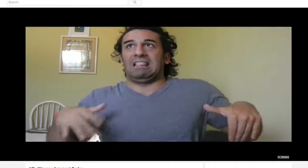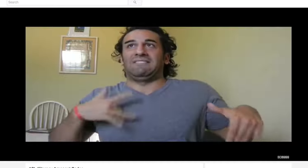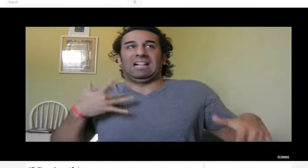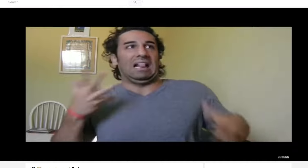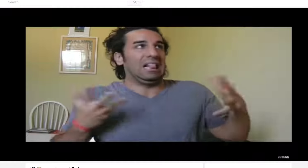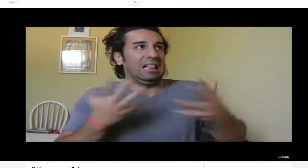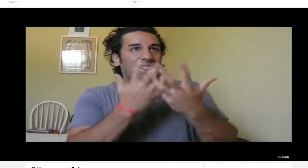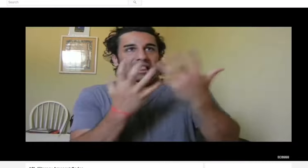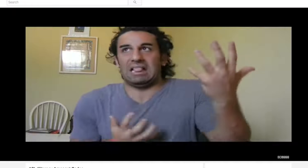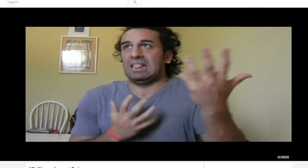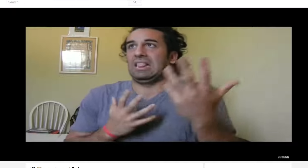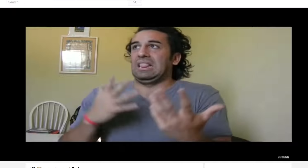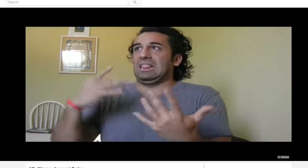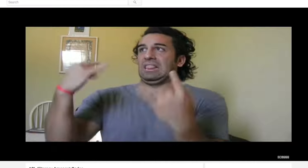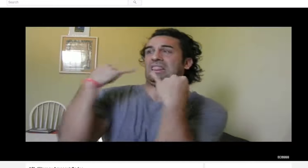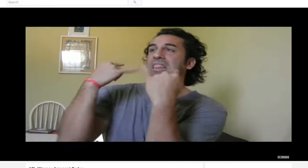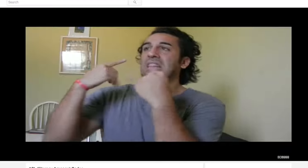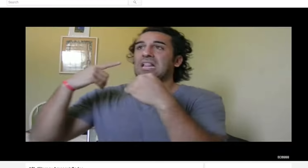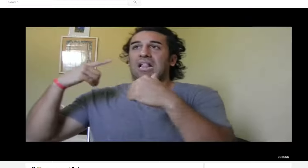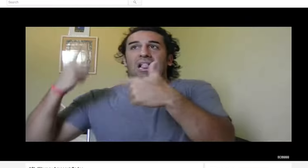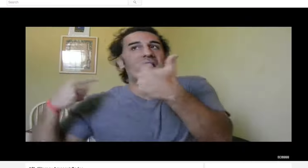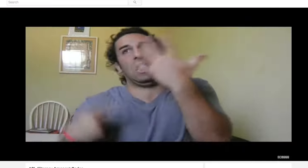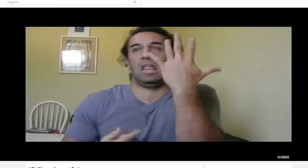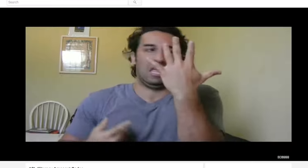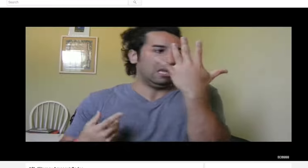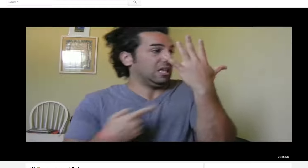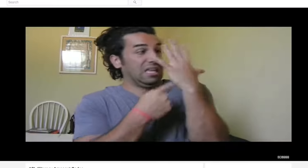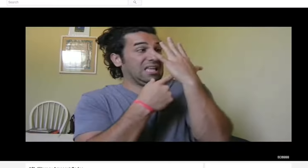have speech therapy and were forced to become quote-unquote hearing.